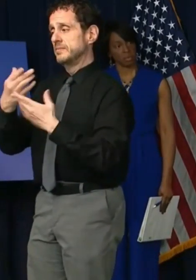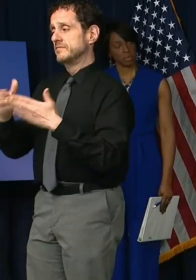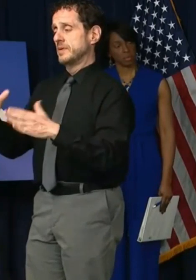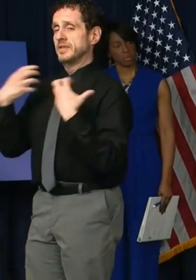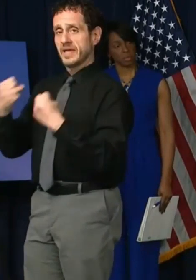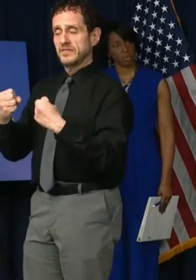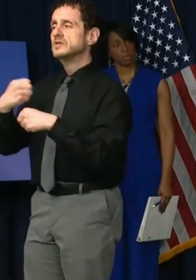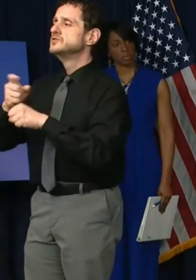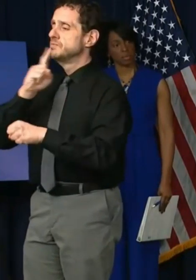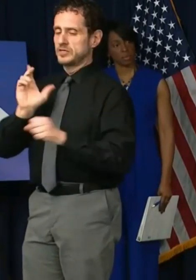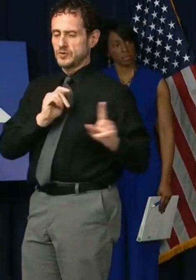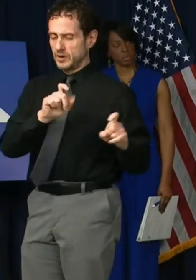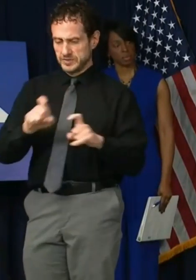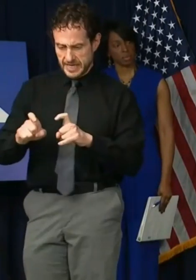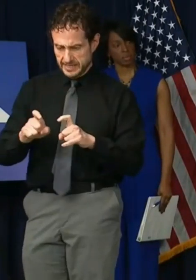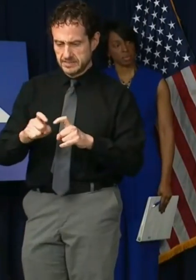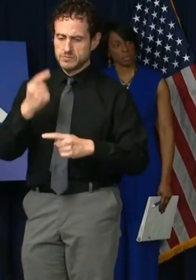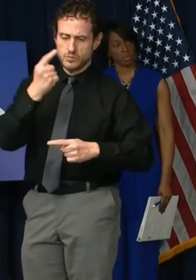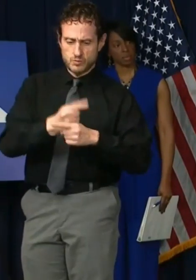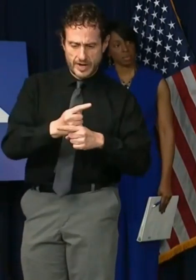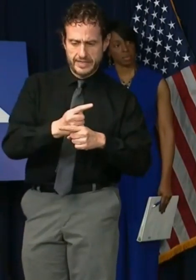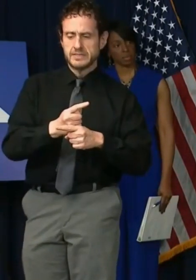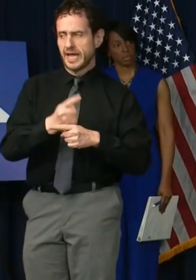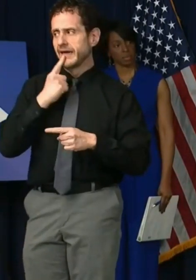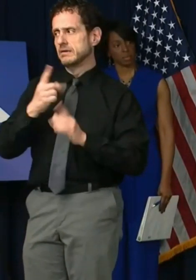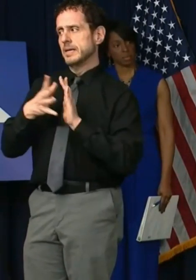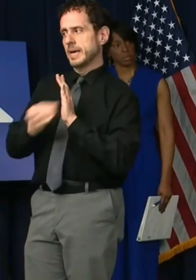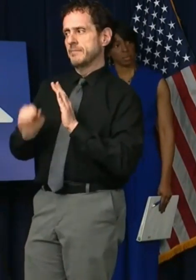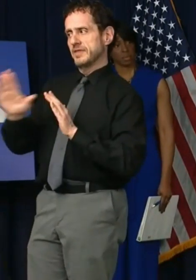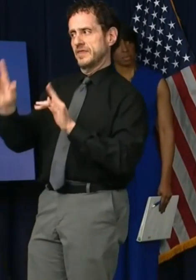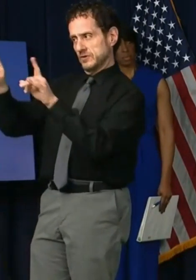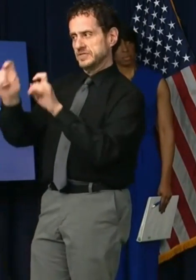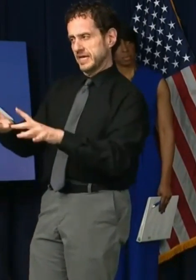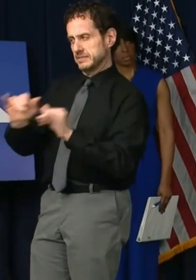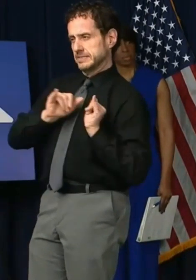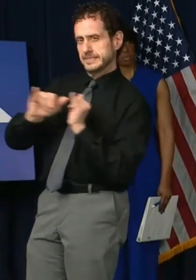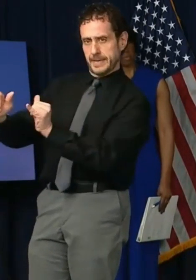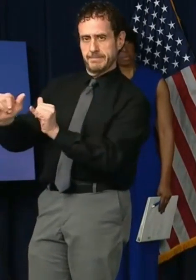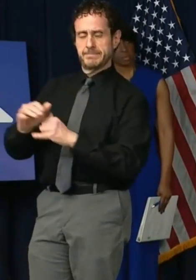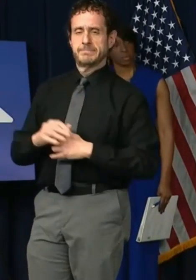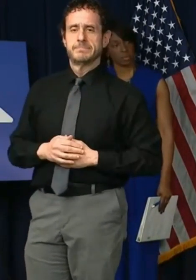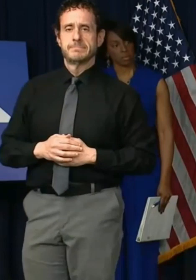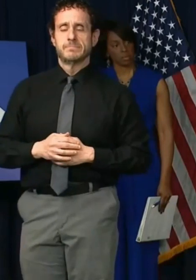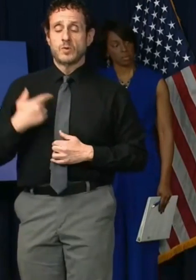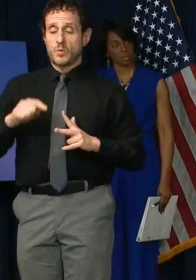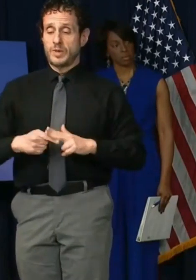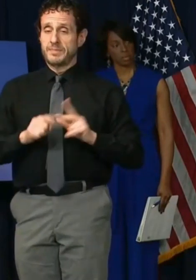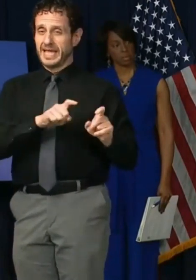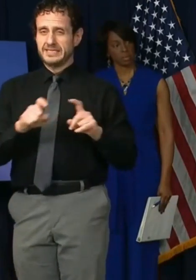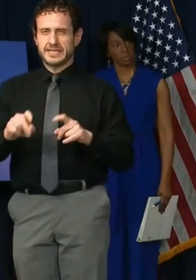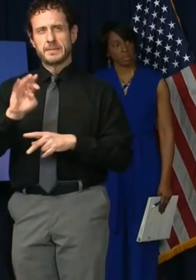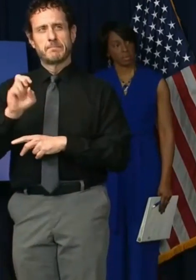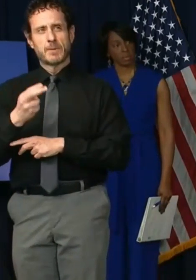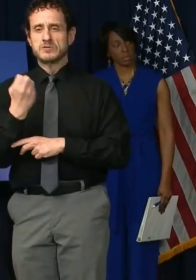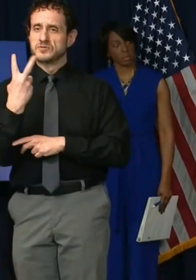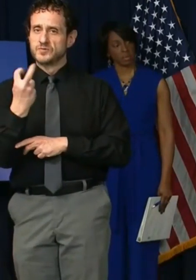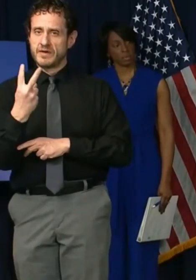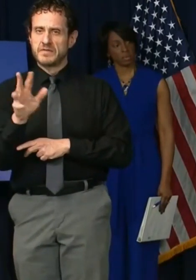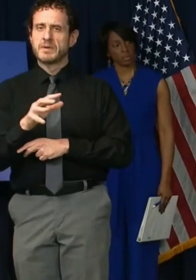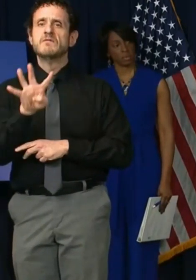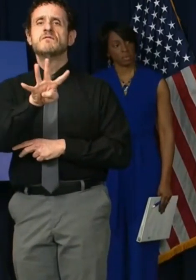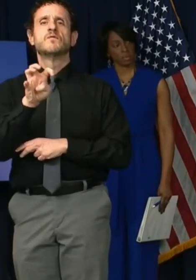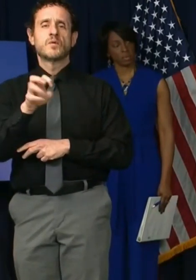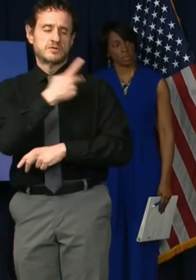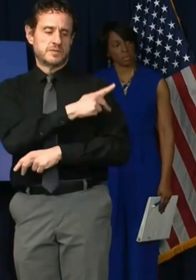fully validated and performed identically to theirs. We began testing on March 12th at a rate of about 400 patients per